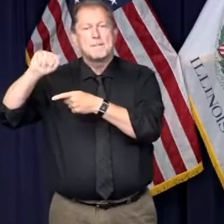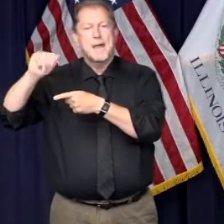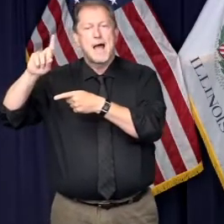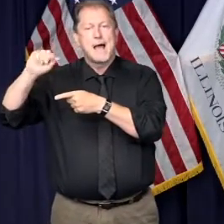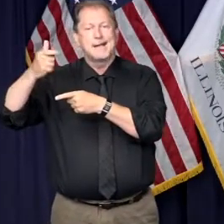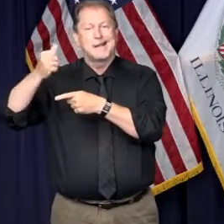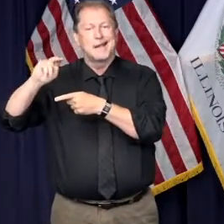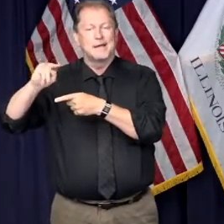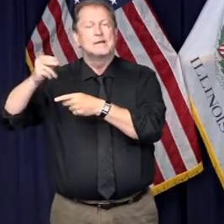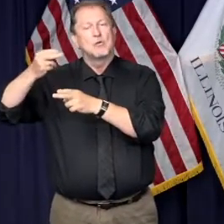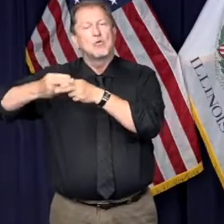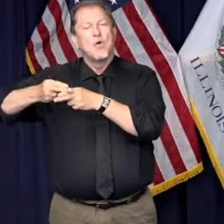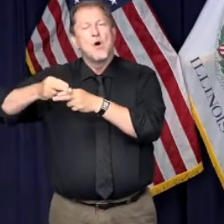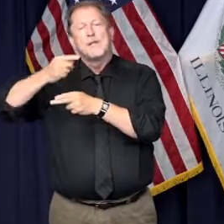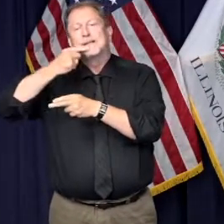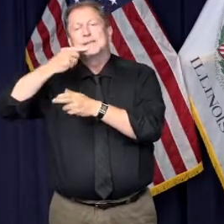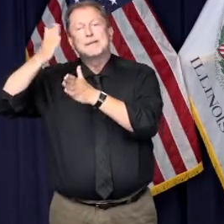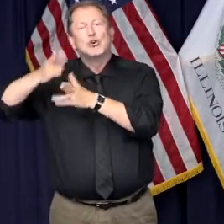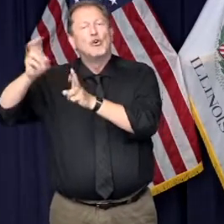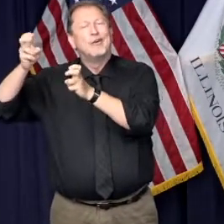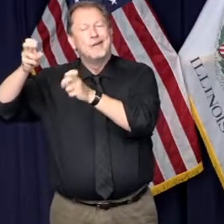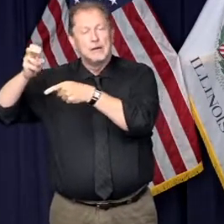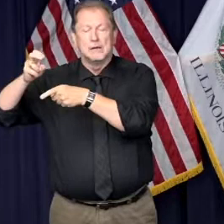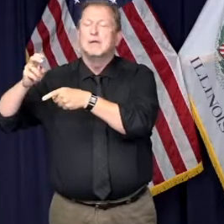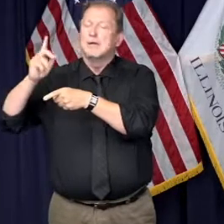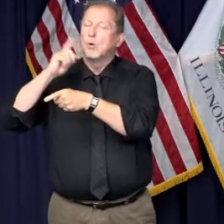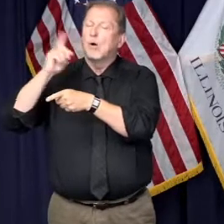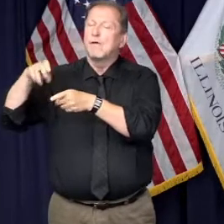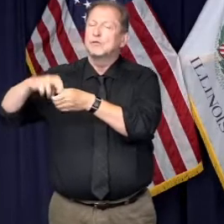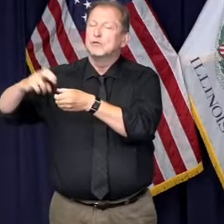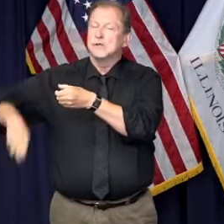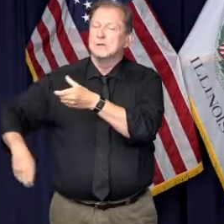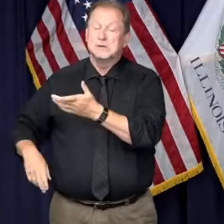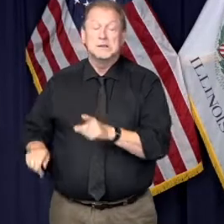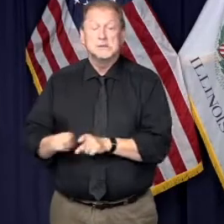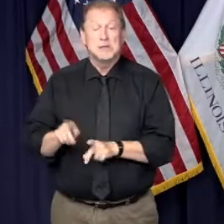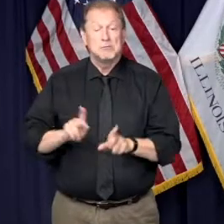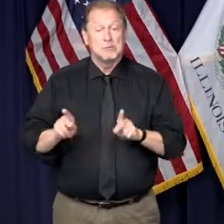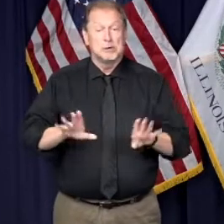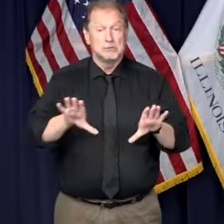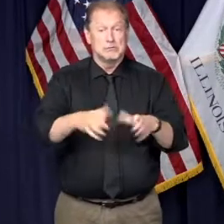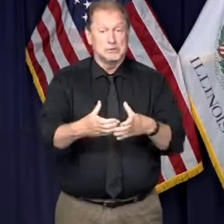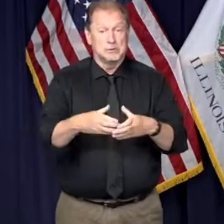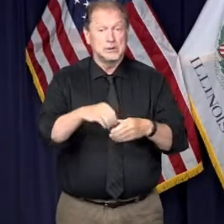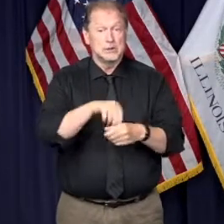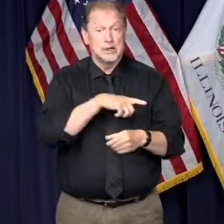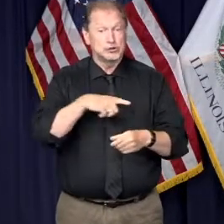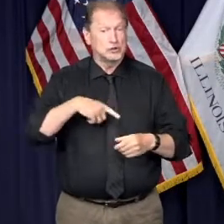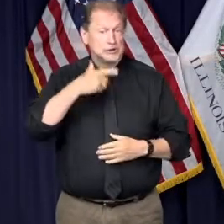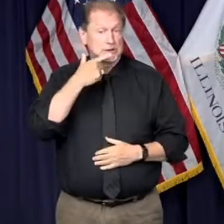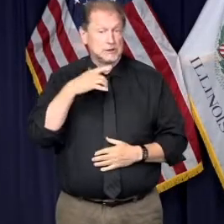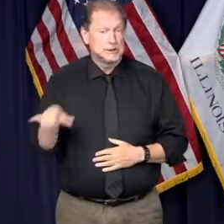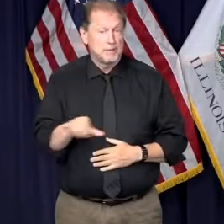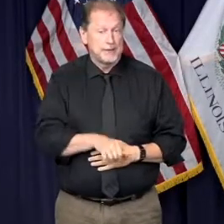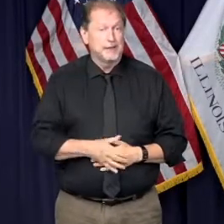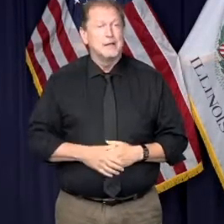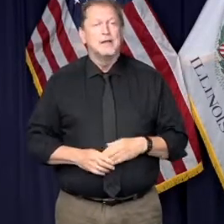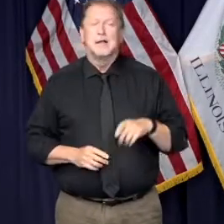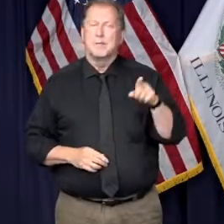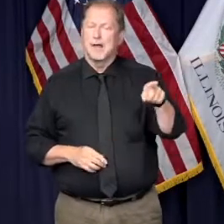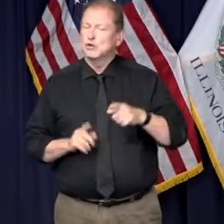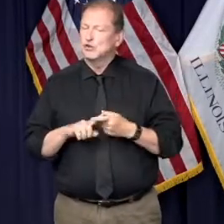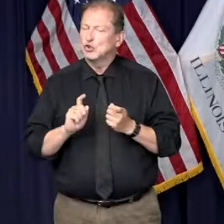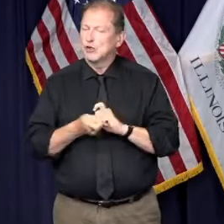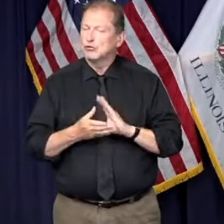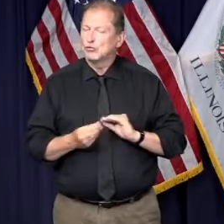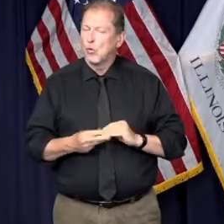same thing that the Republican caucus leaders in the General Assembly said when they responded. That's not the same thing Senator Stain said. No. He